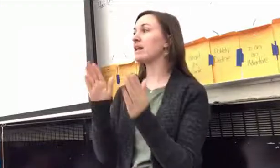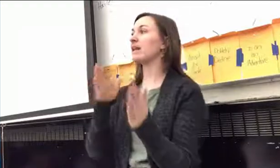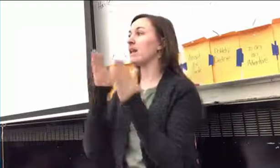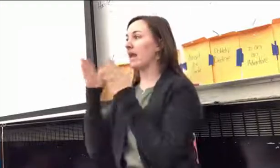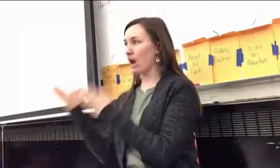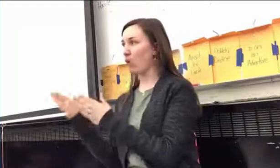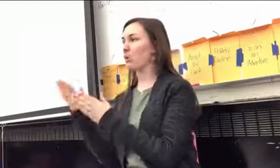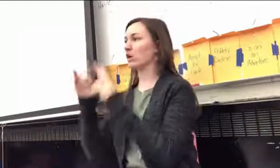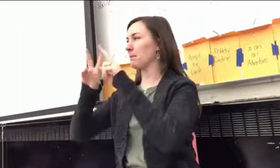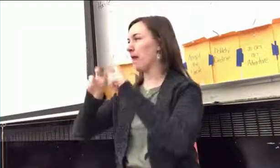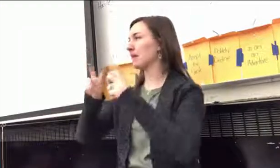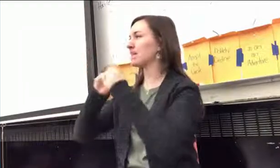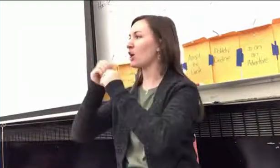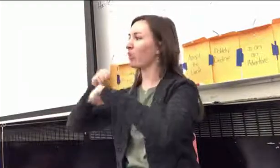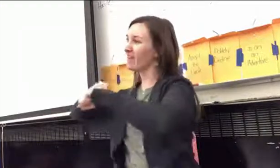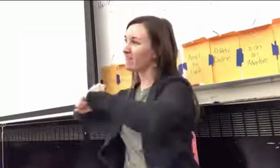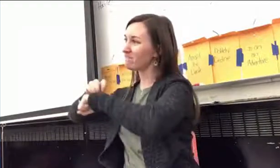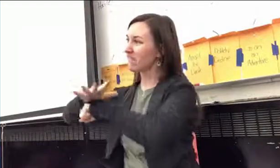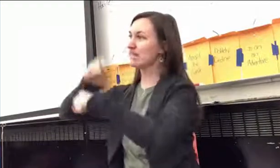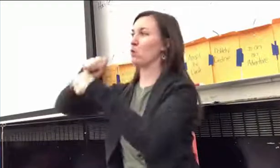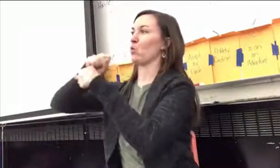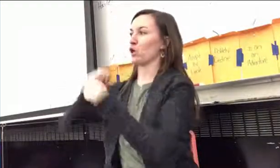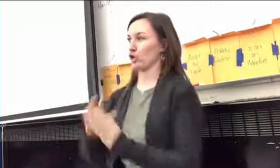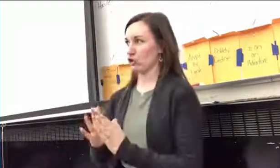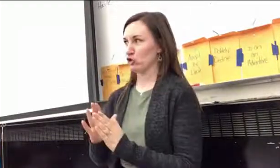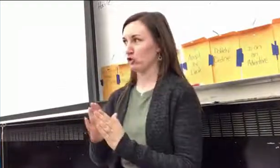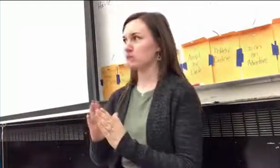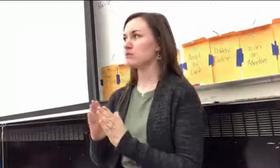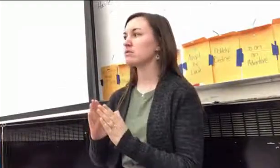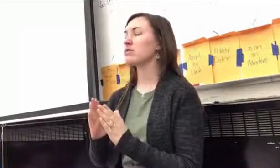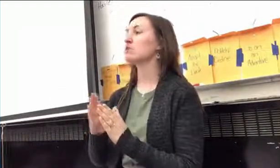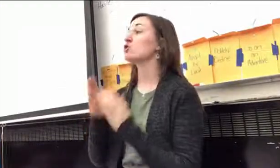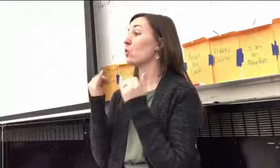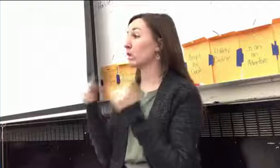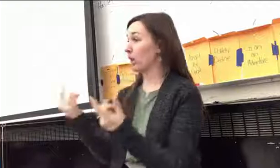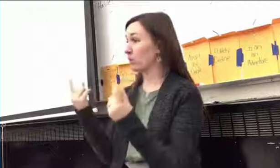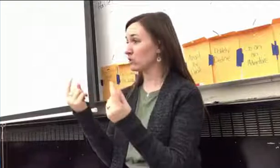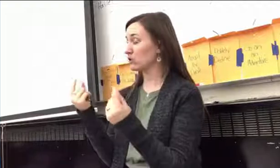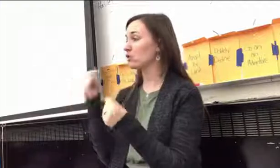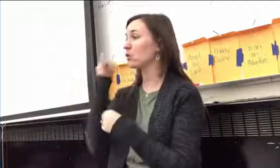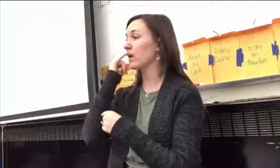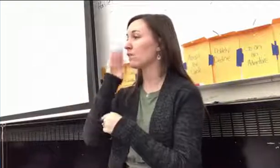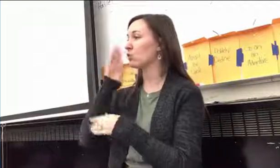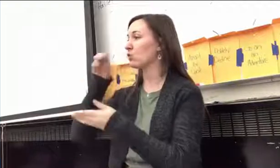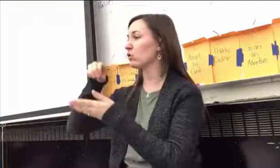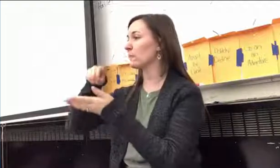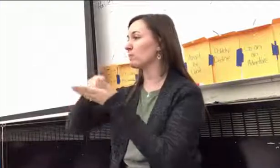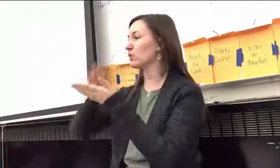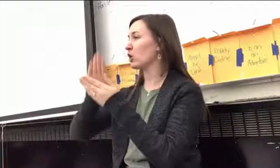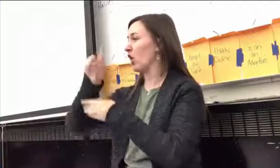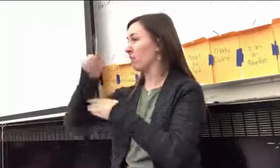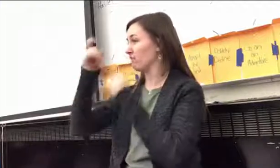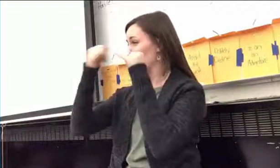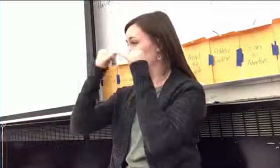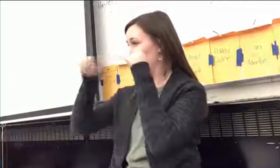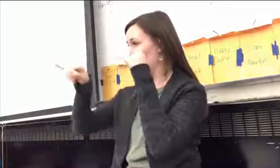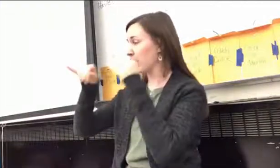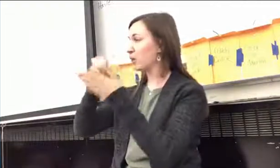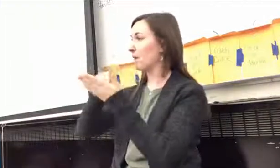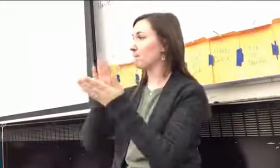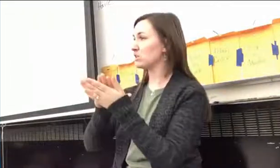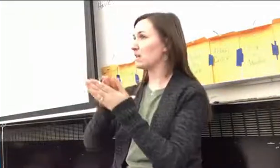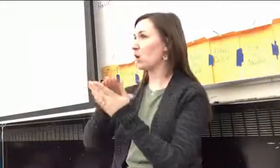that have on the workers now. Okay? So here's what you're going to do. If you will put on the first line, if you just put like a